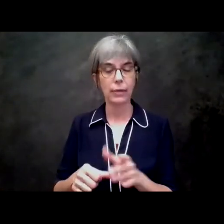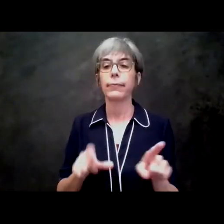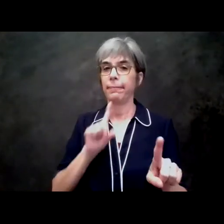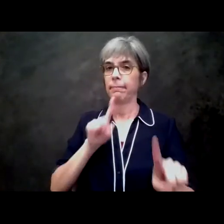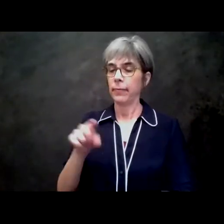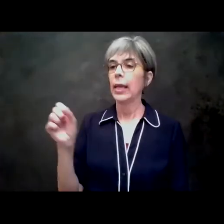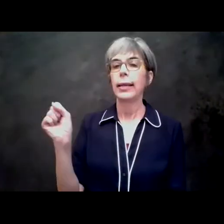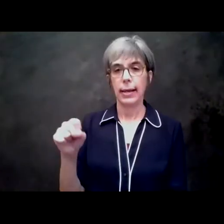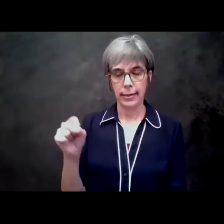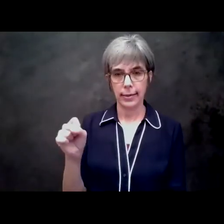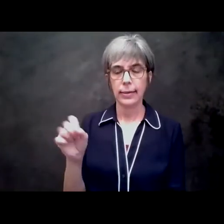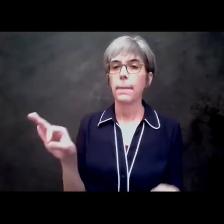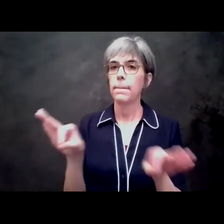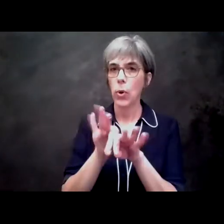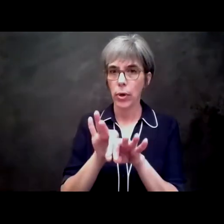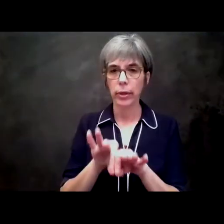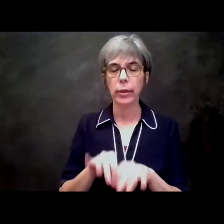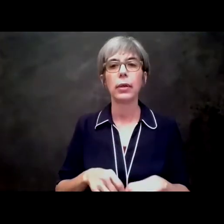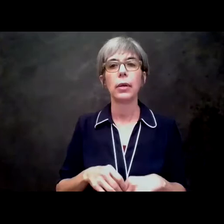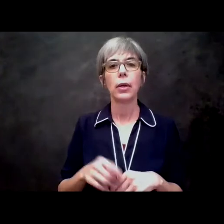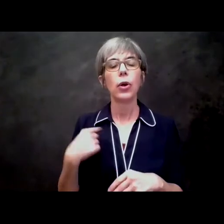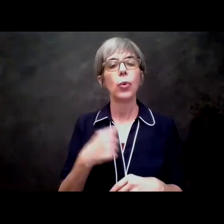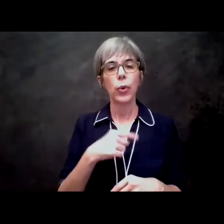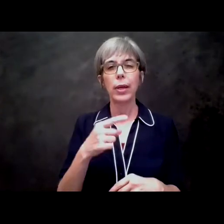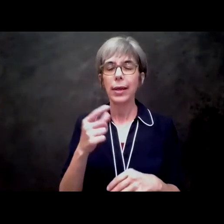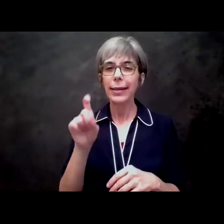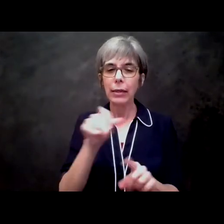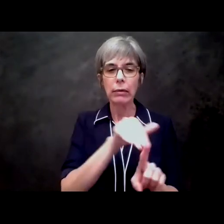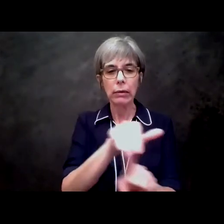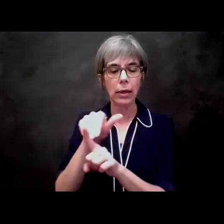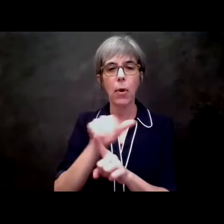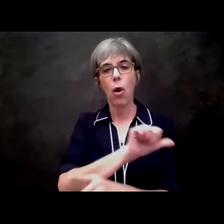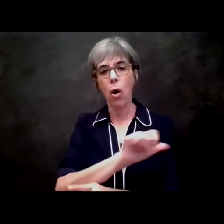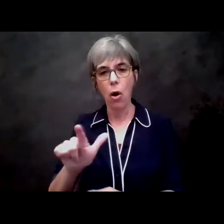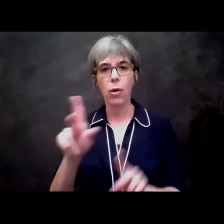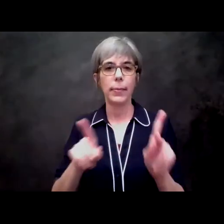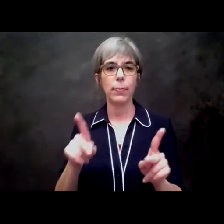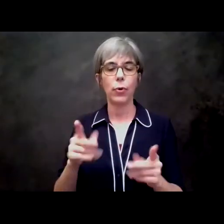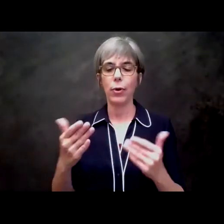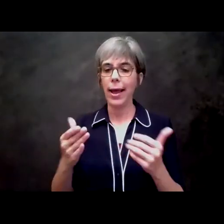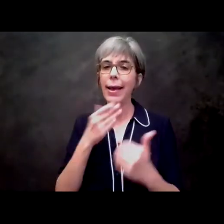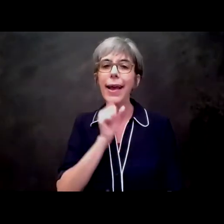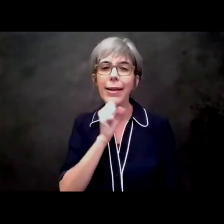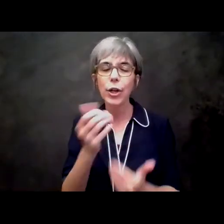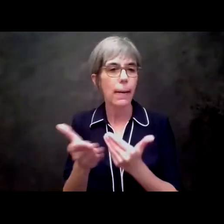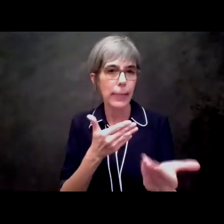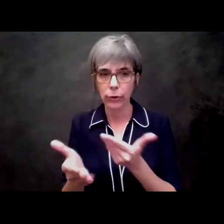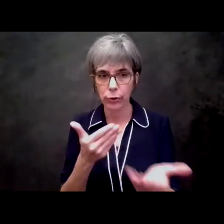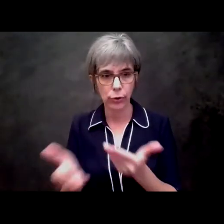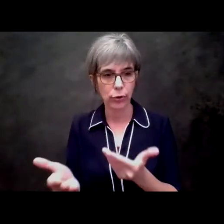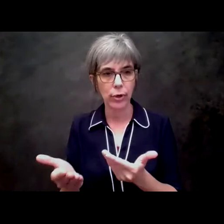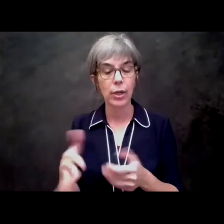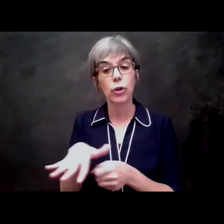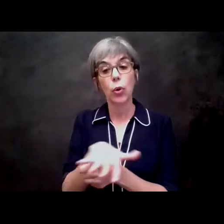to, reach all segments of society, and so we need to work closely with our local health department